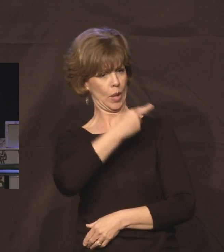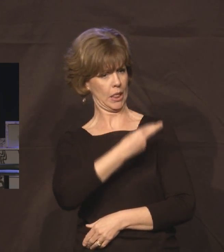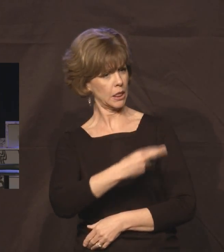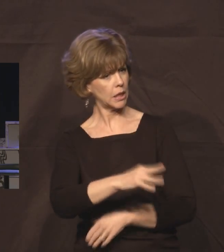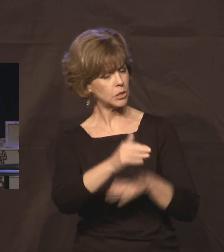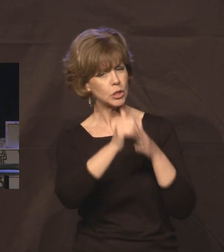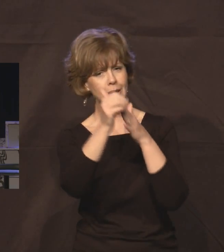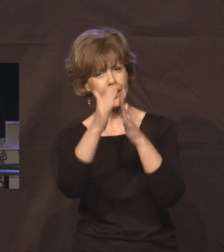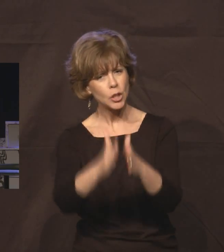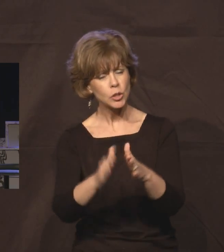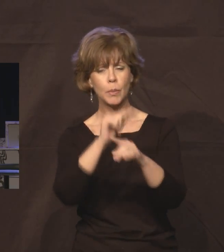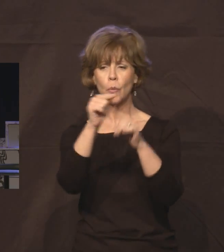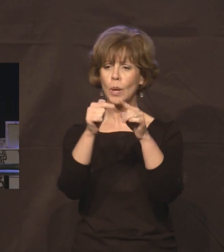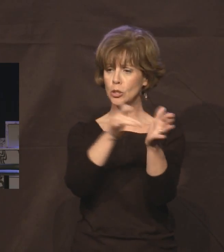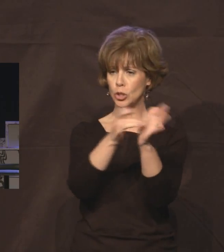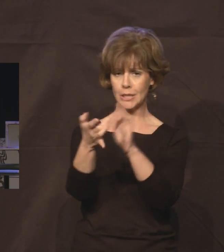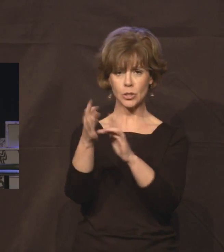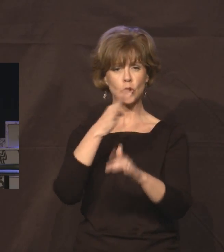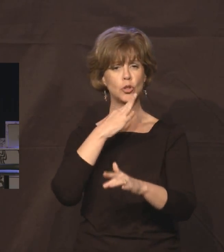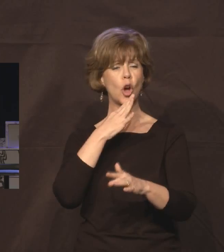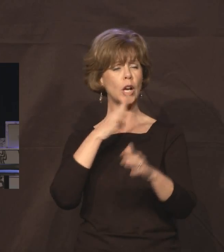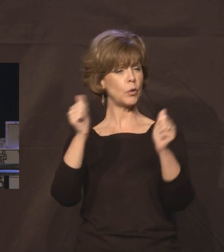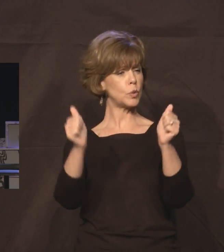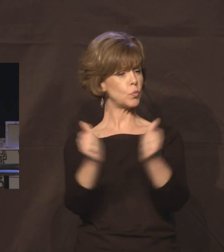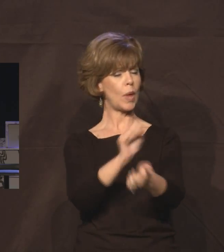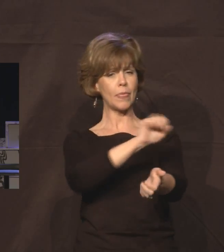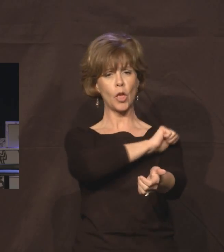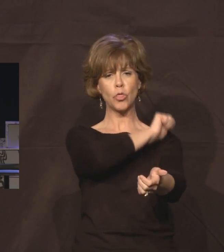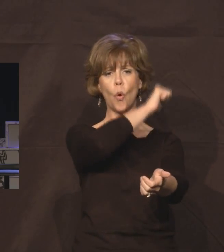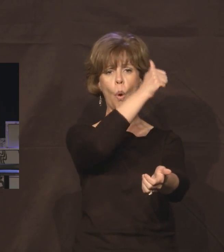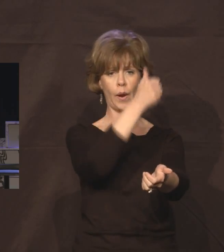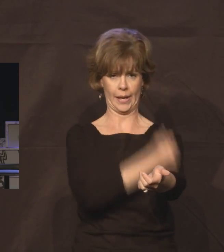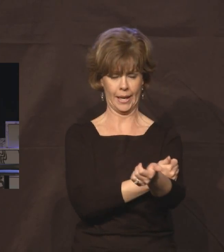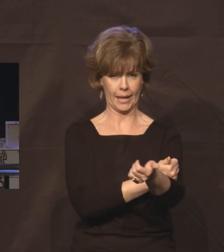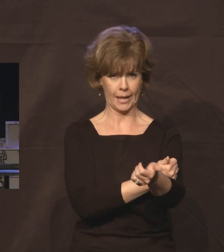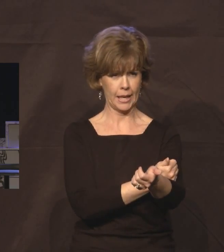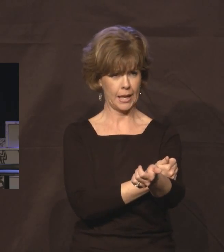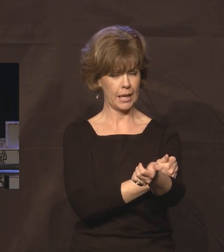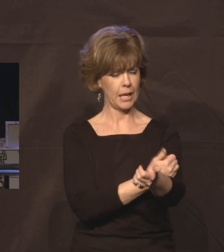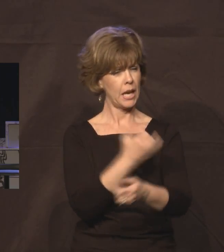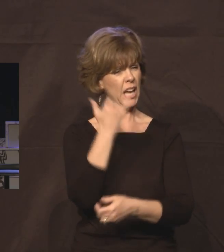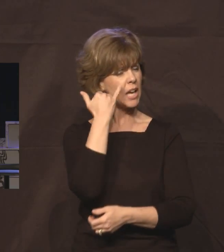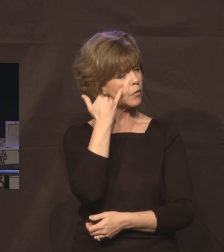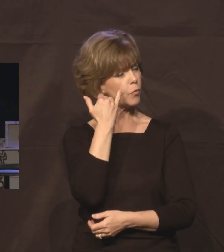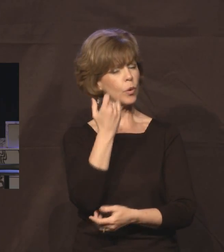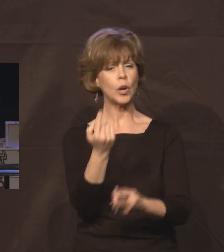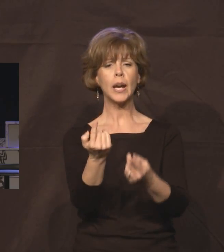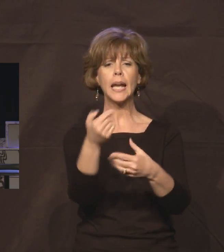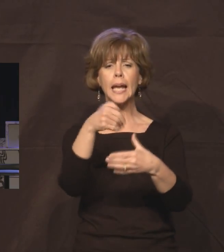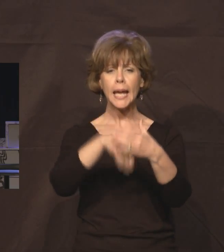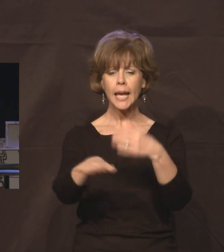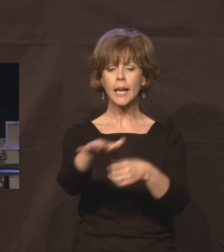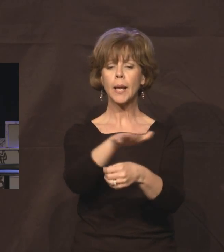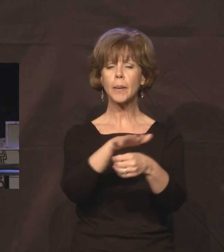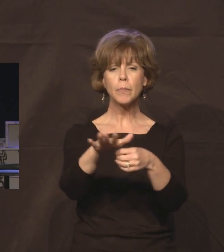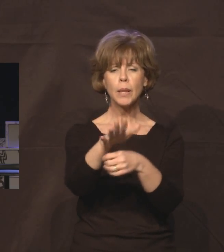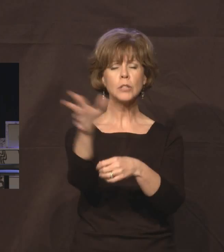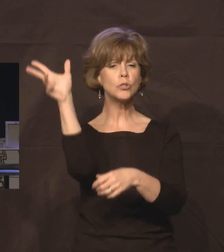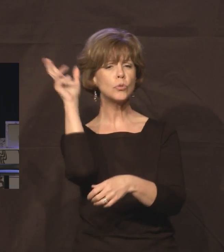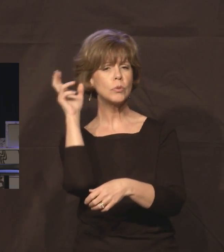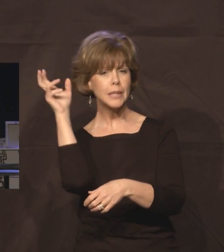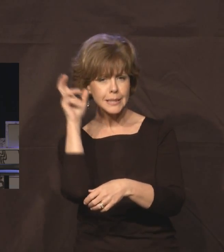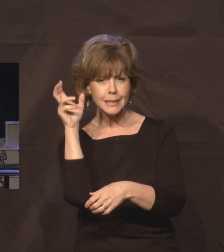authority. You know, I think one of the things that's critical is if we put ourselves in a place to listen, that we recognize when he does speak, he